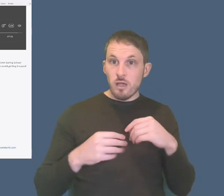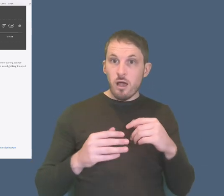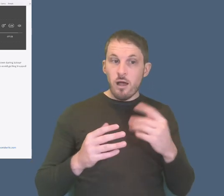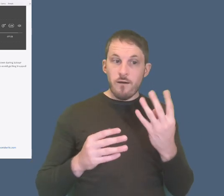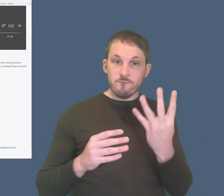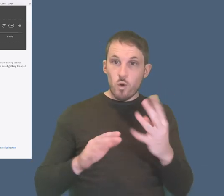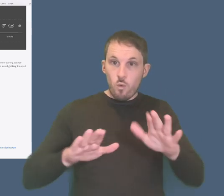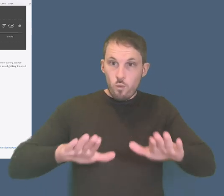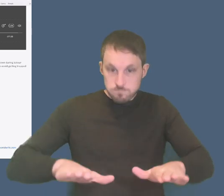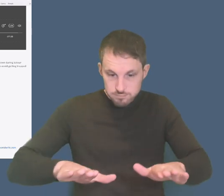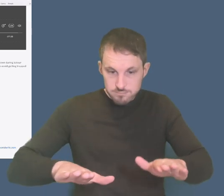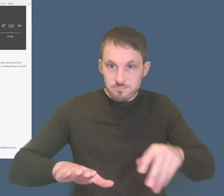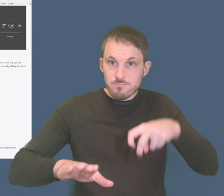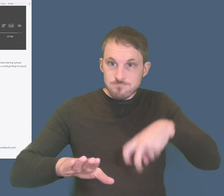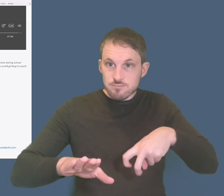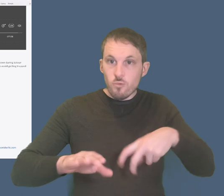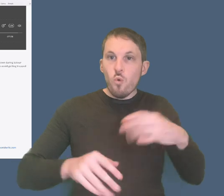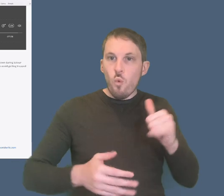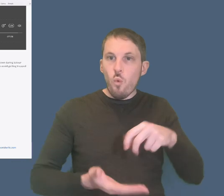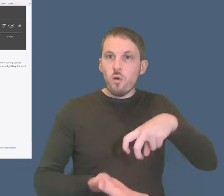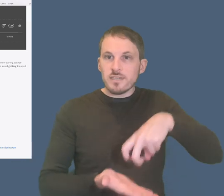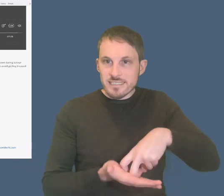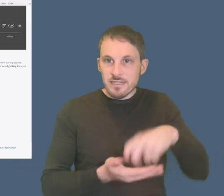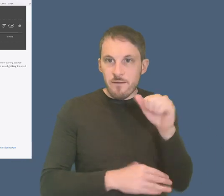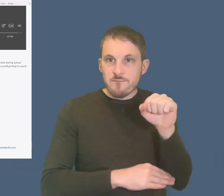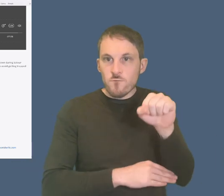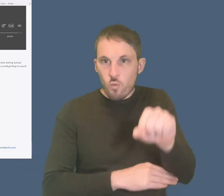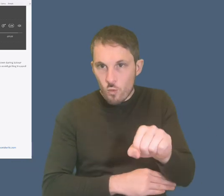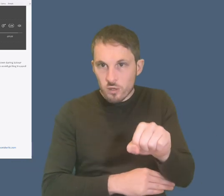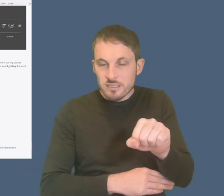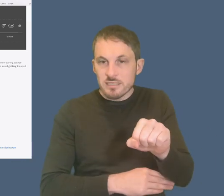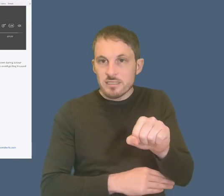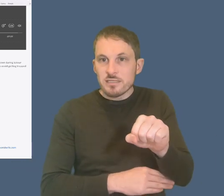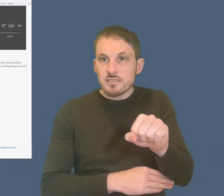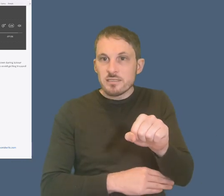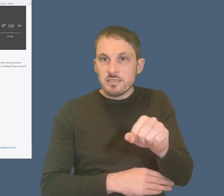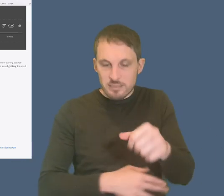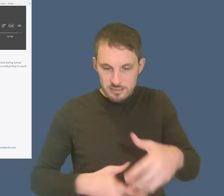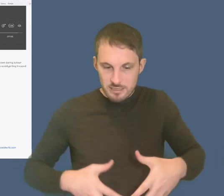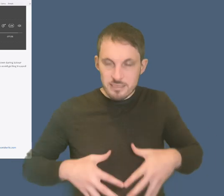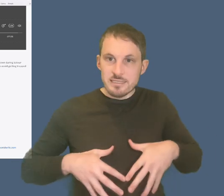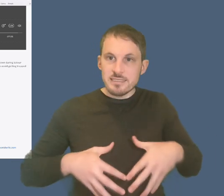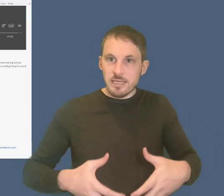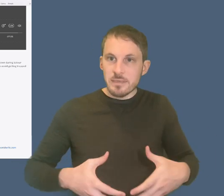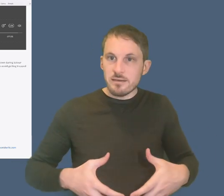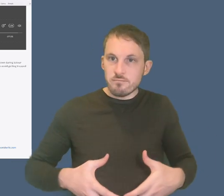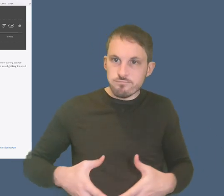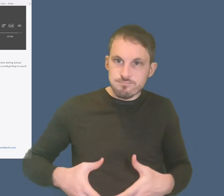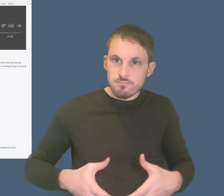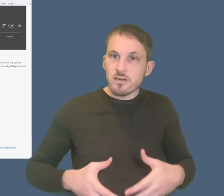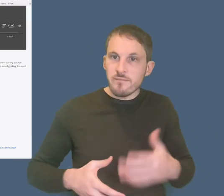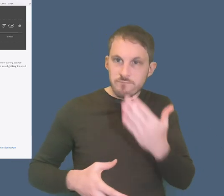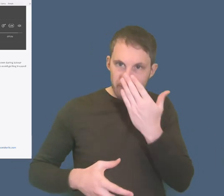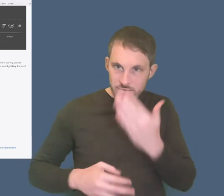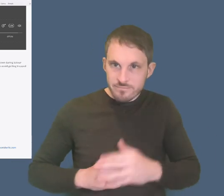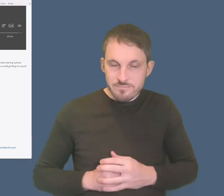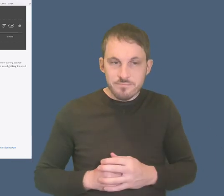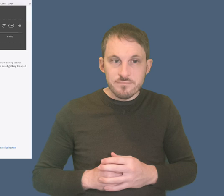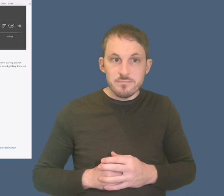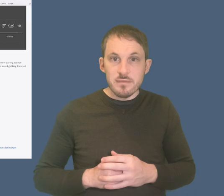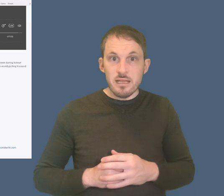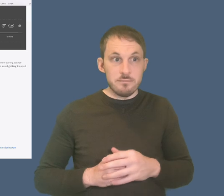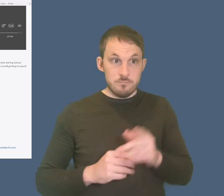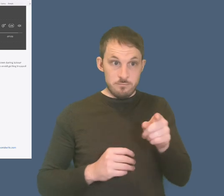kneeling on their knees. So they're kind of forward leaning and their tummy is pendulous in front of them. And no